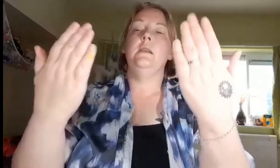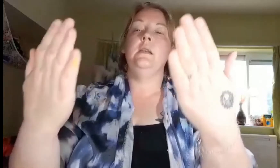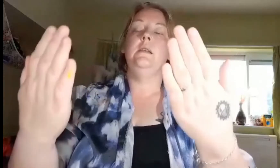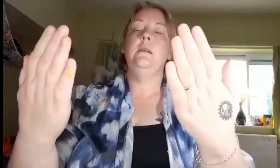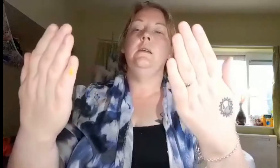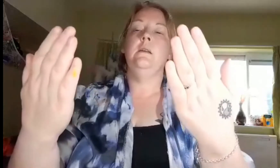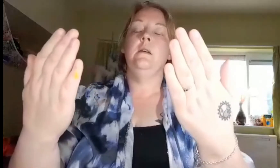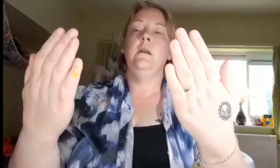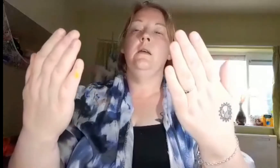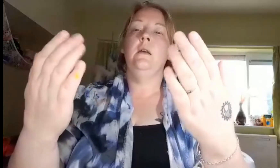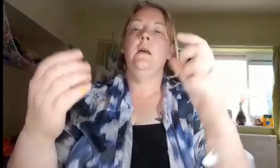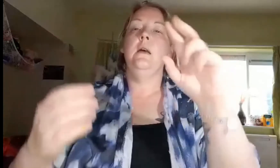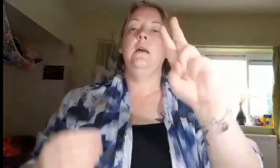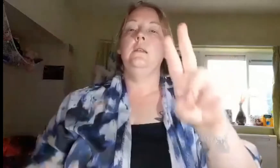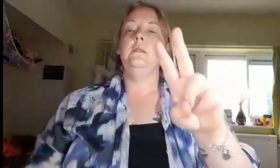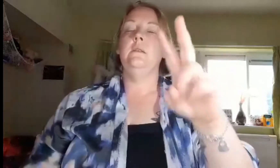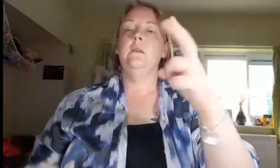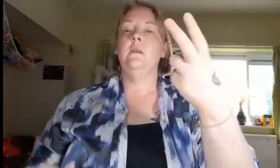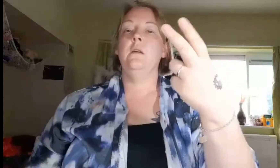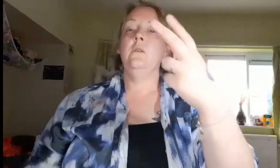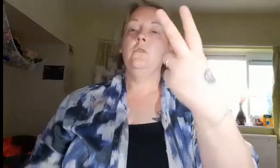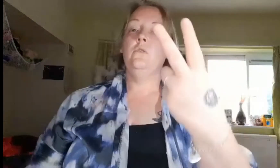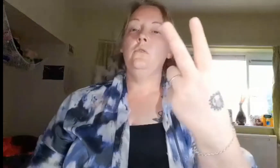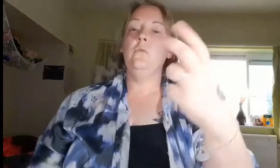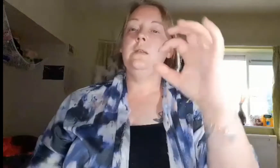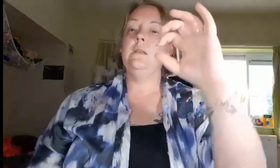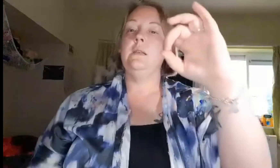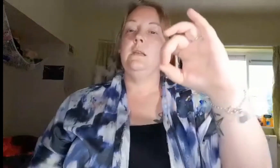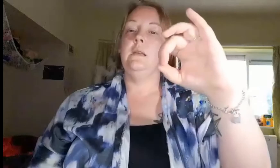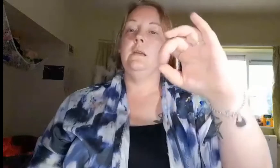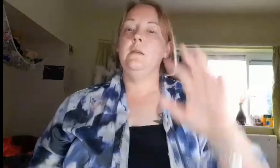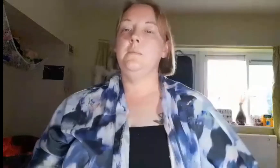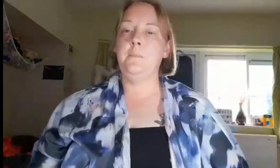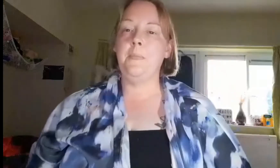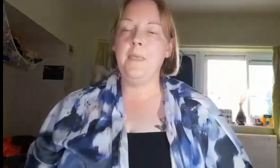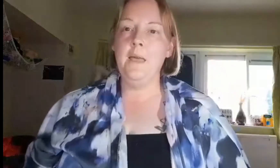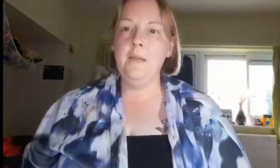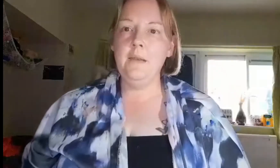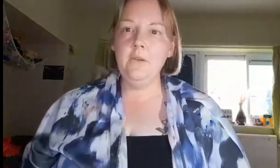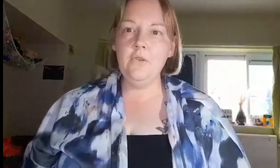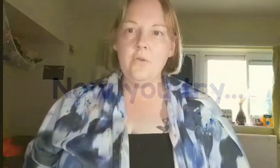19, and 20. Now you try.